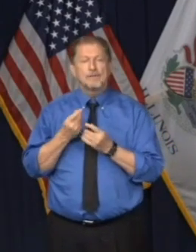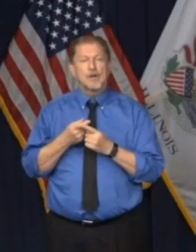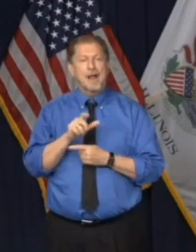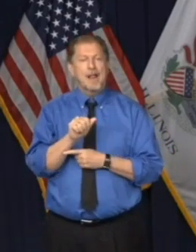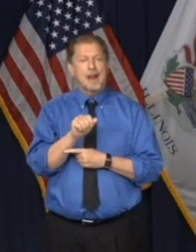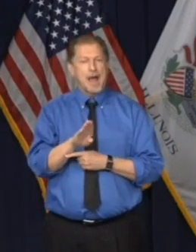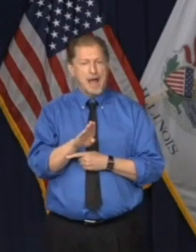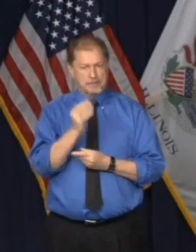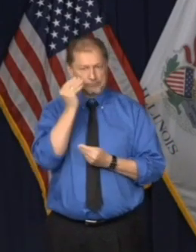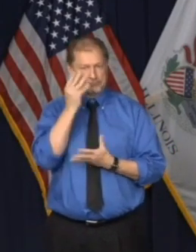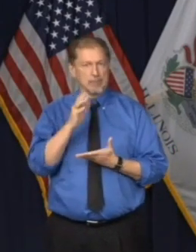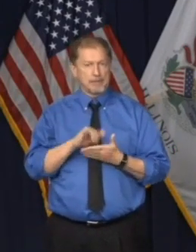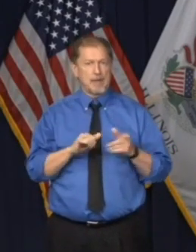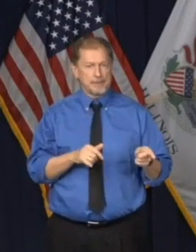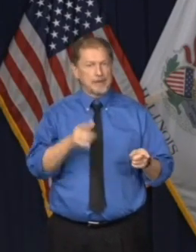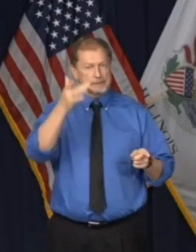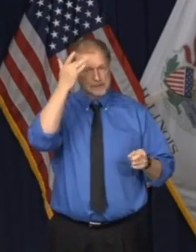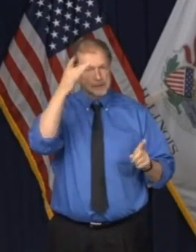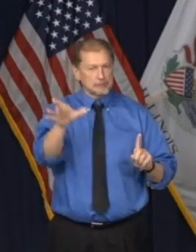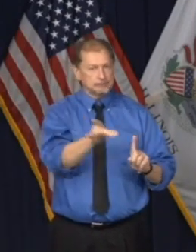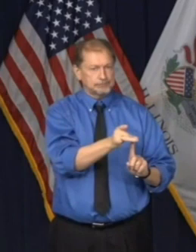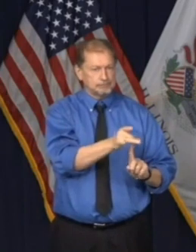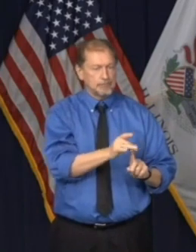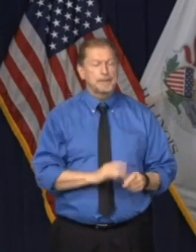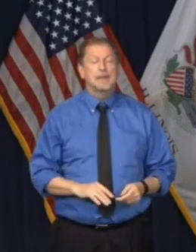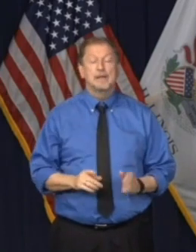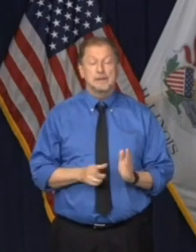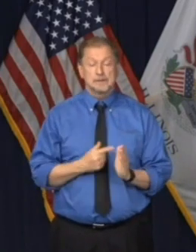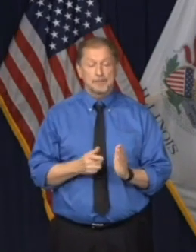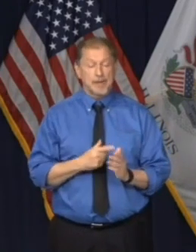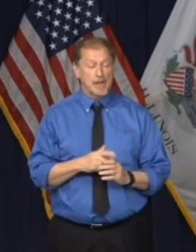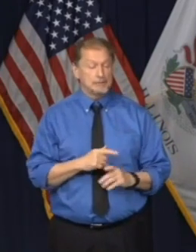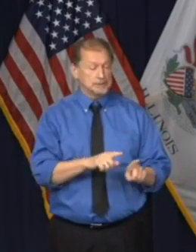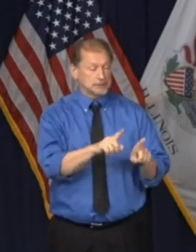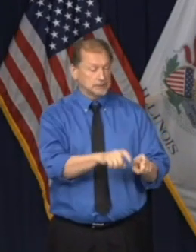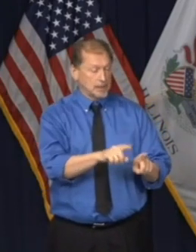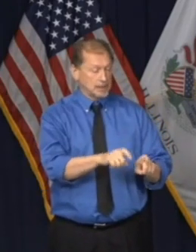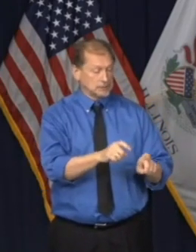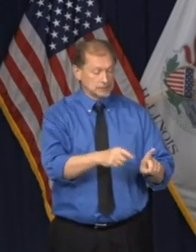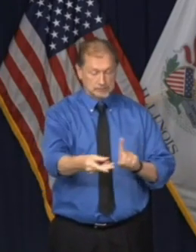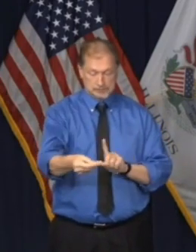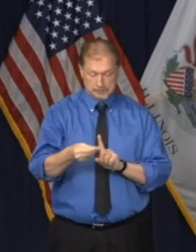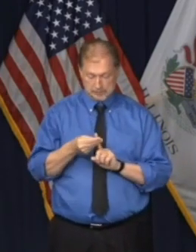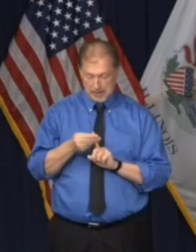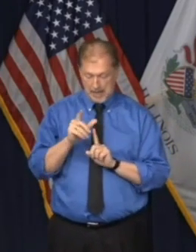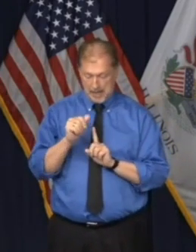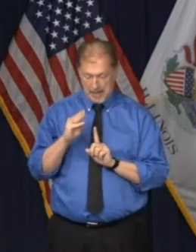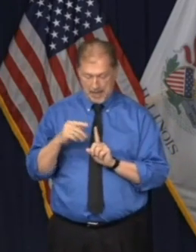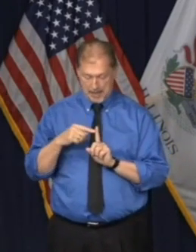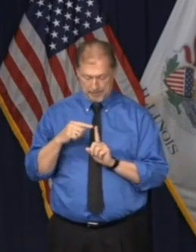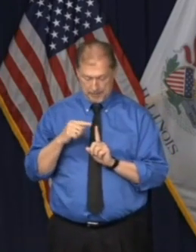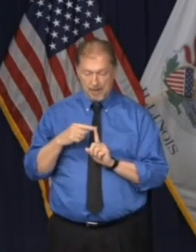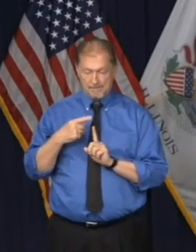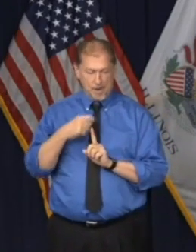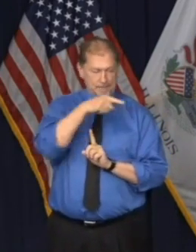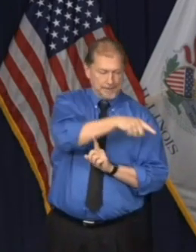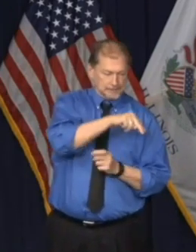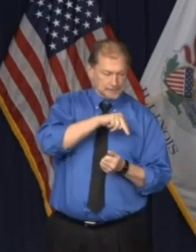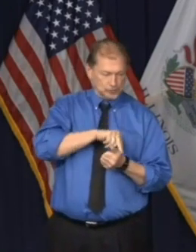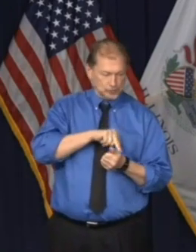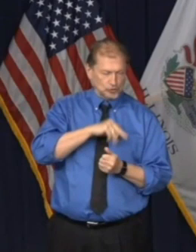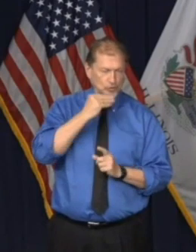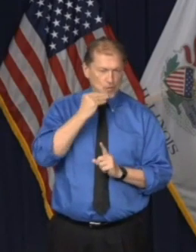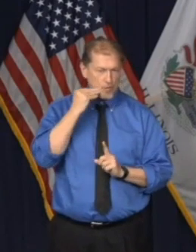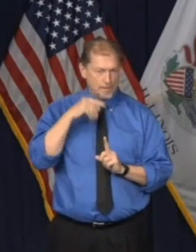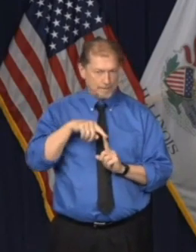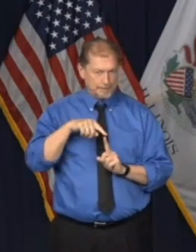are situations in which there's a laboratory confirmed case in the nursing home, and if the suite mate or roommate, if